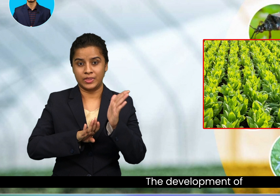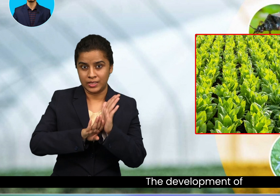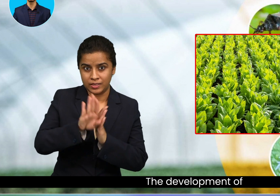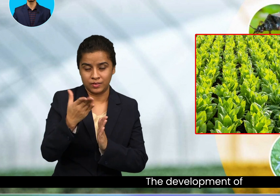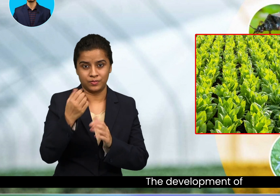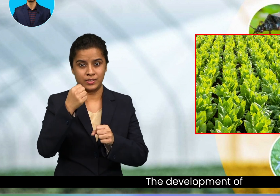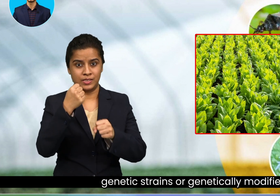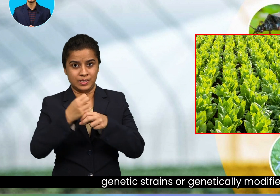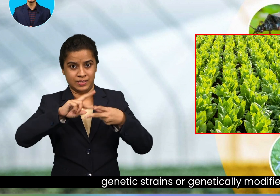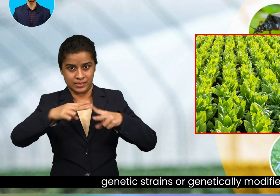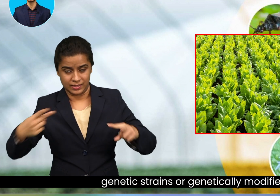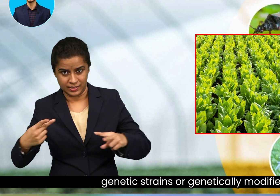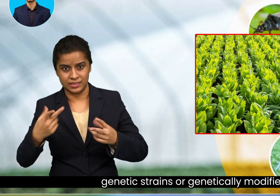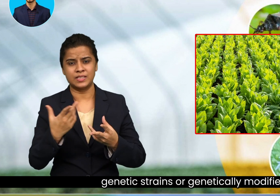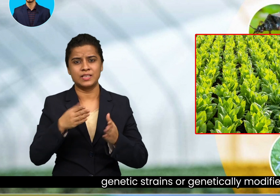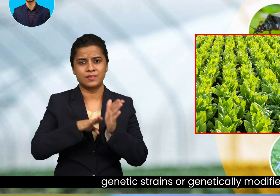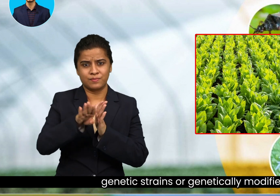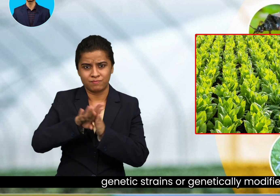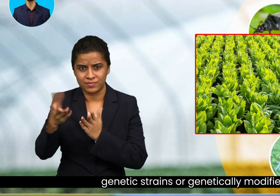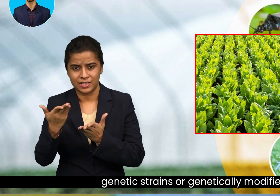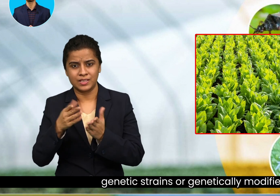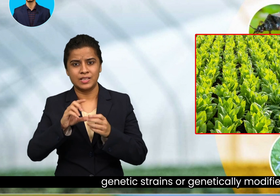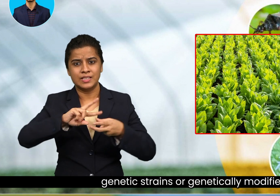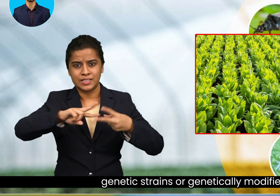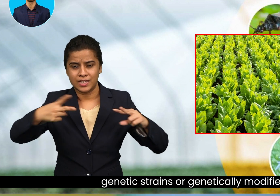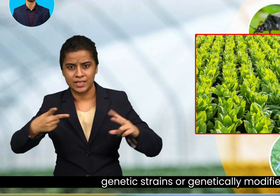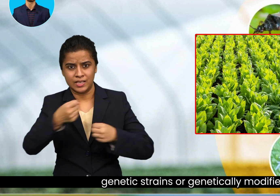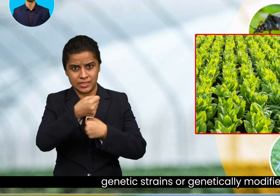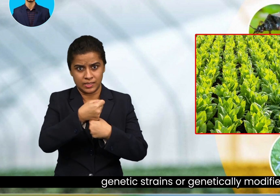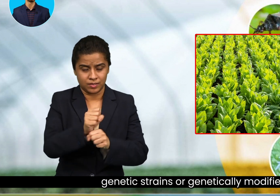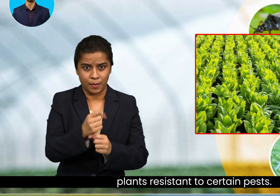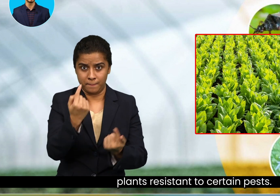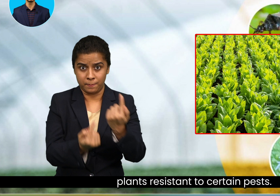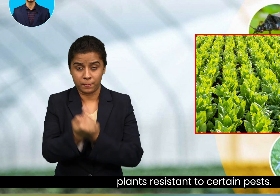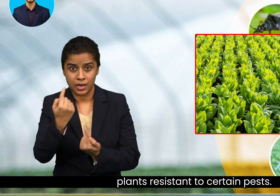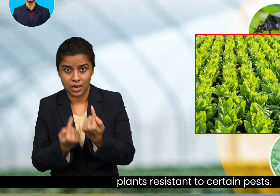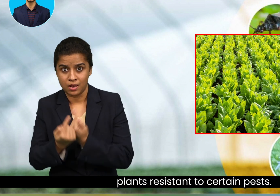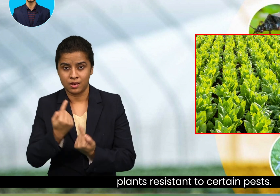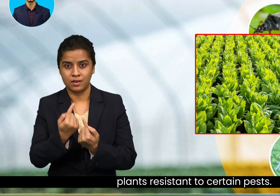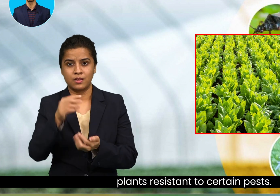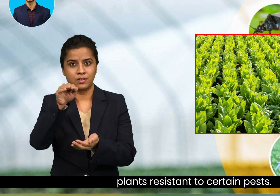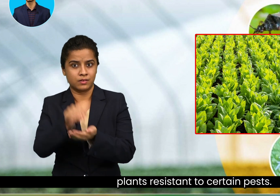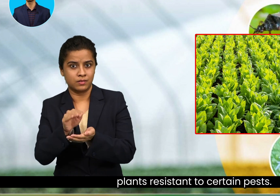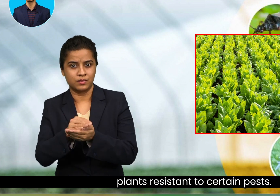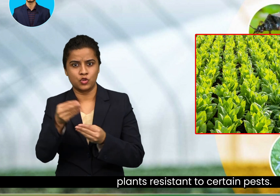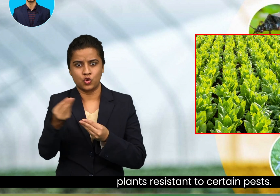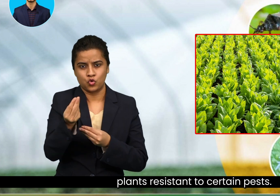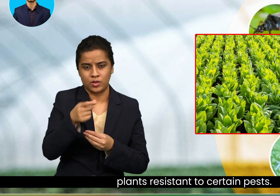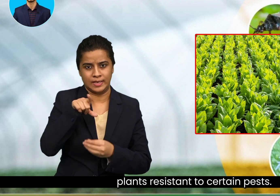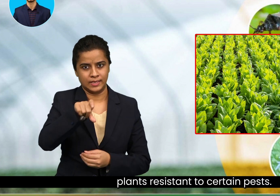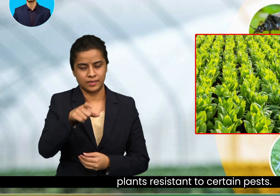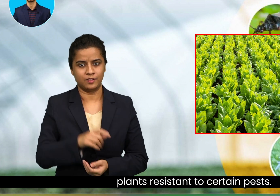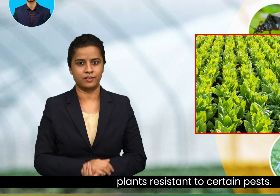The development of genetic strains or genetically modified plants resistant to certain